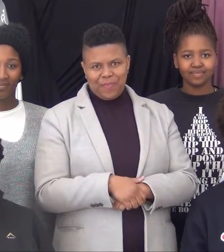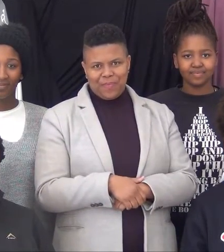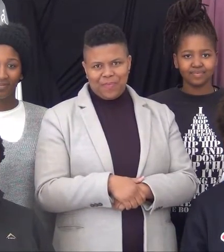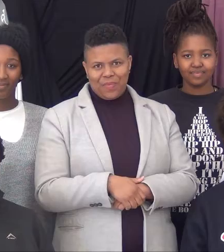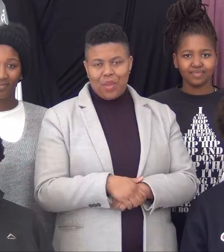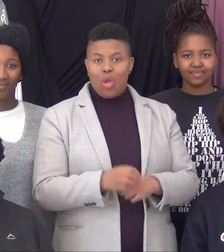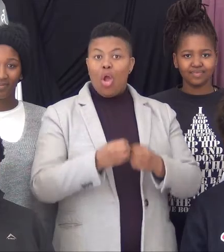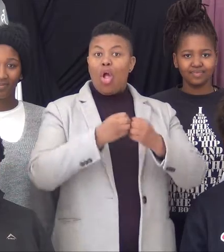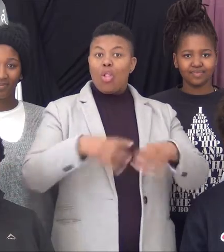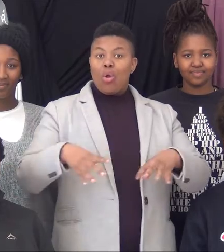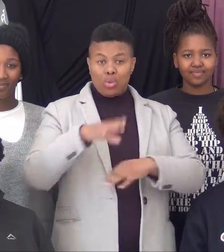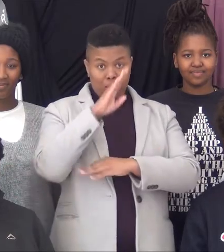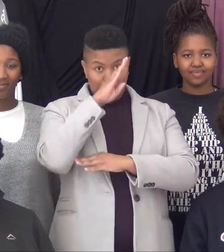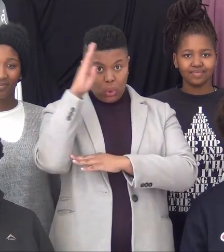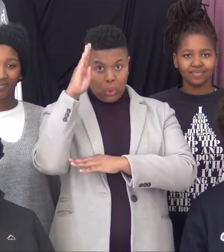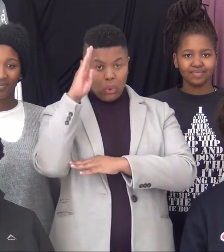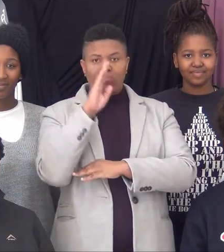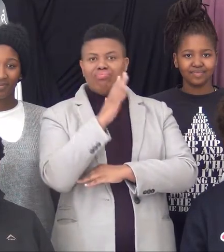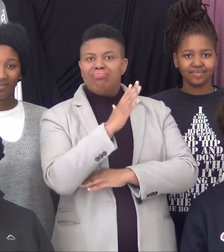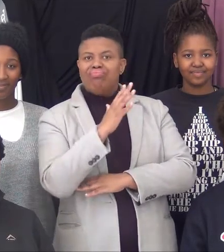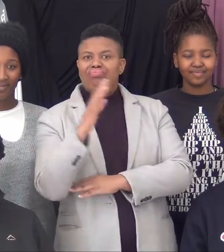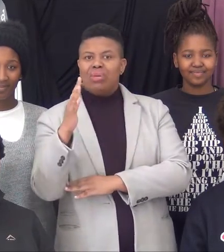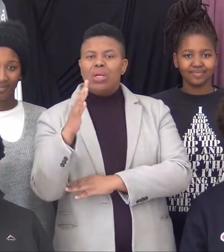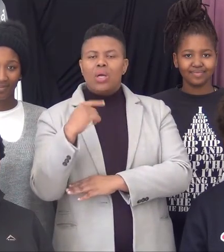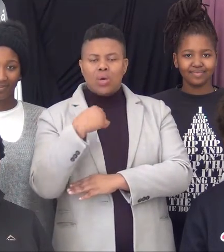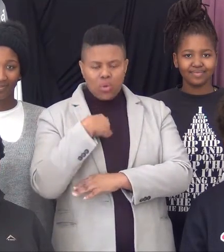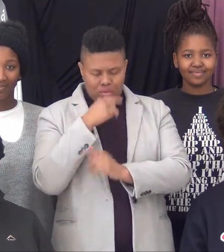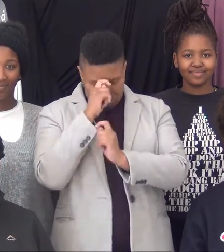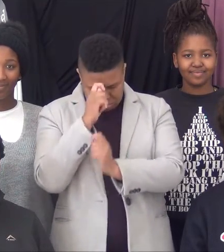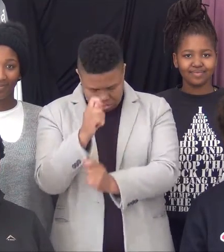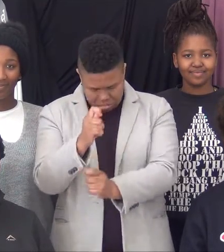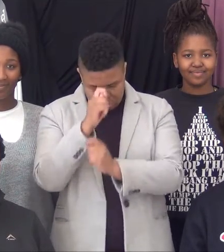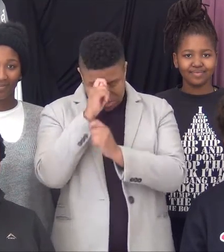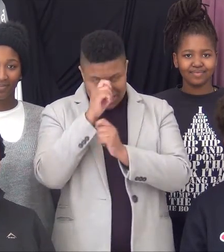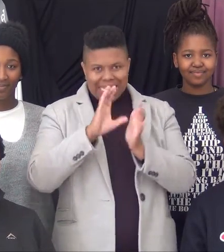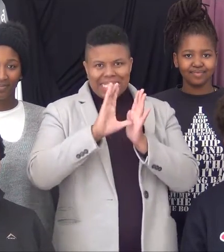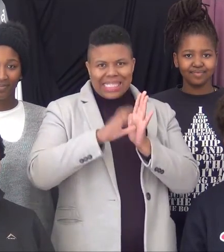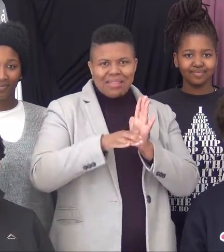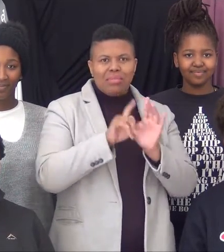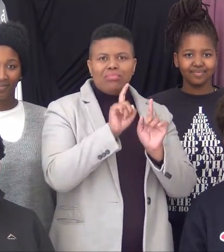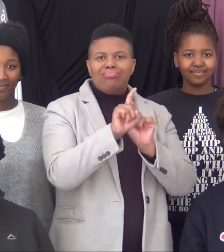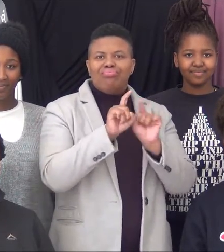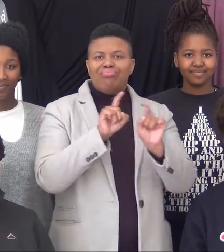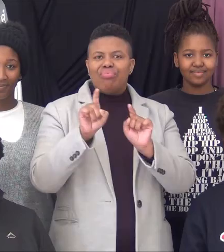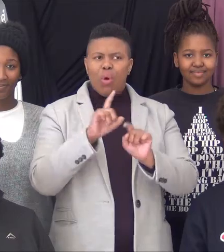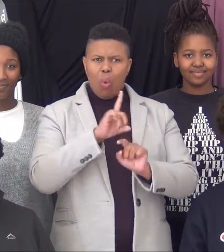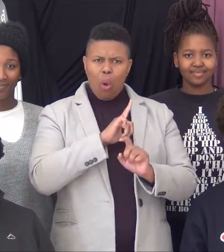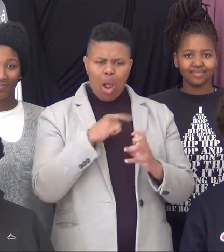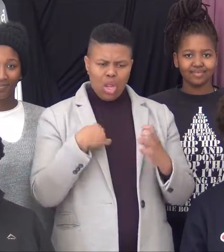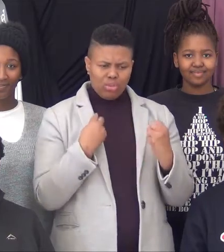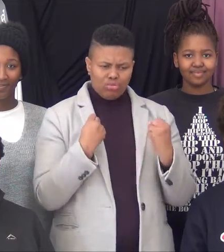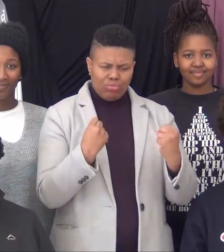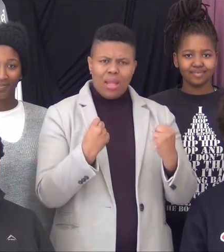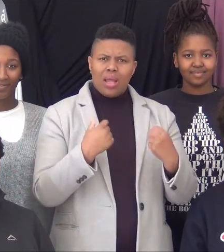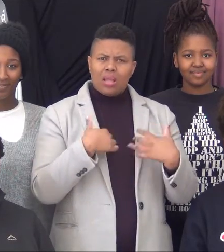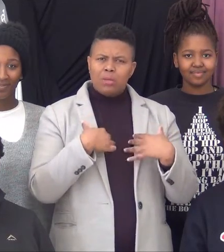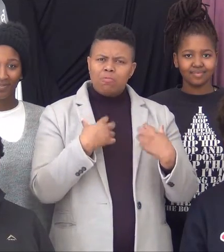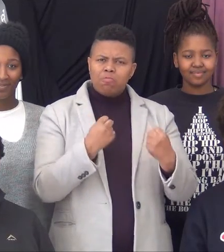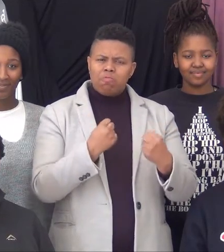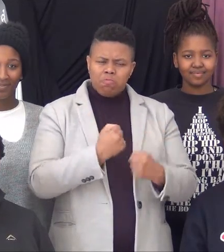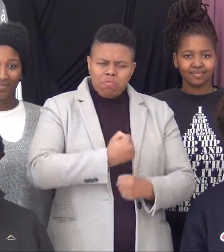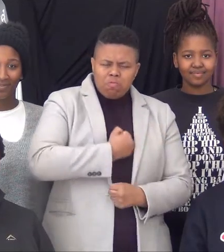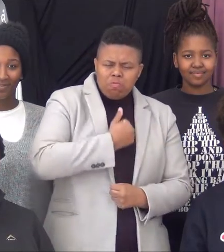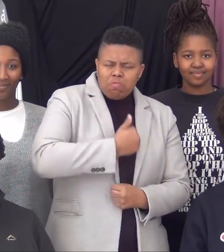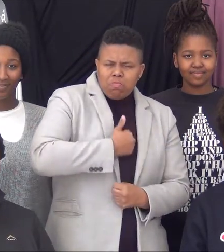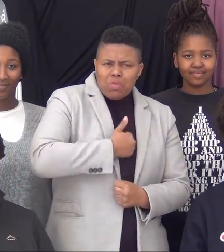Lost in the Bluebell Wood is a tribute to all differently abled people for their strength, courage and perseverance